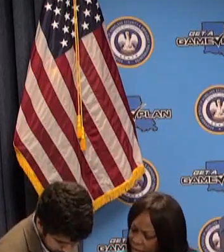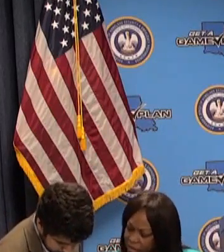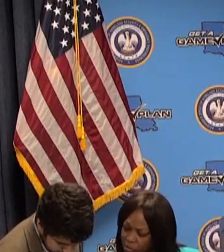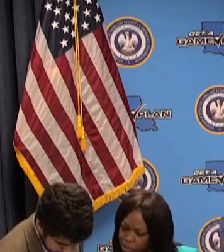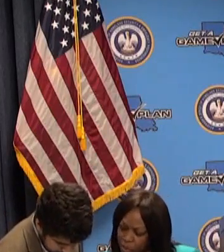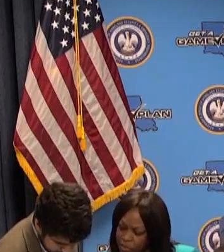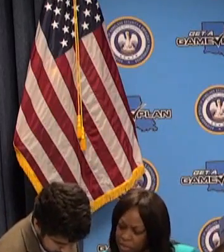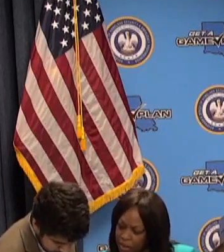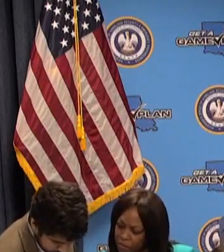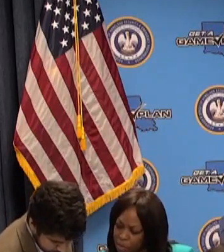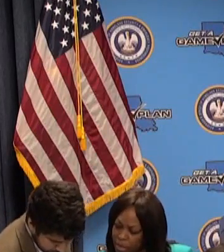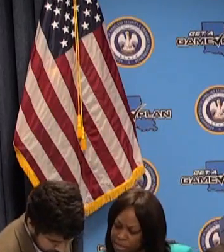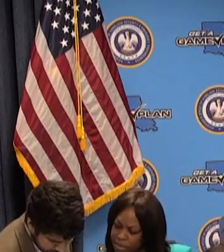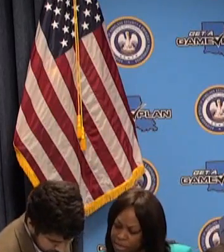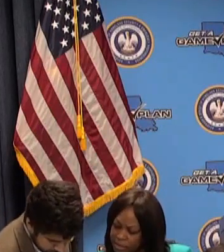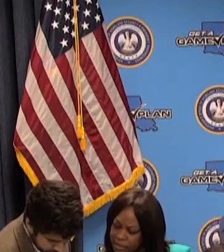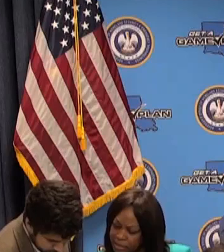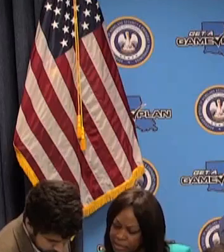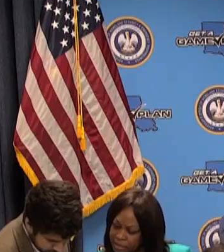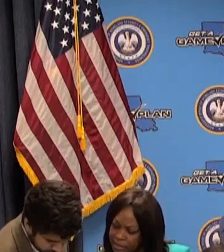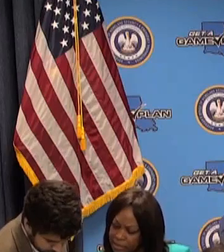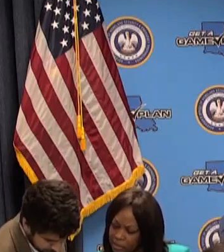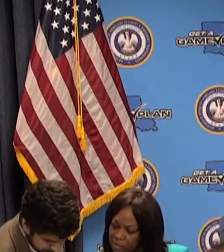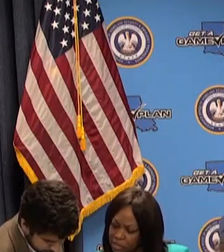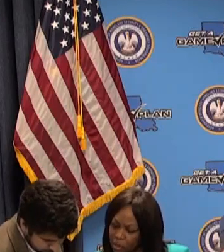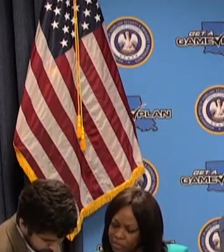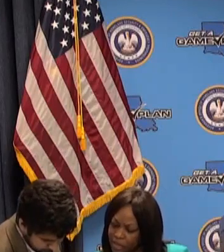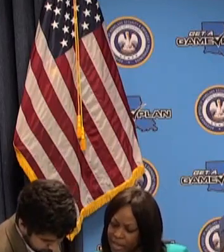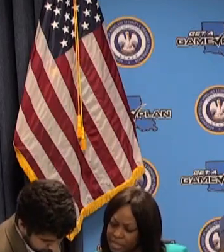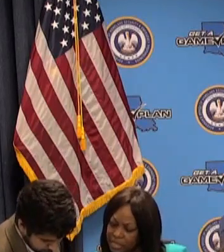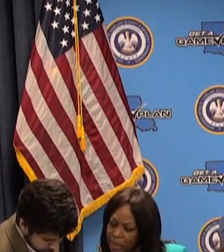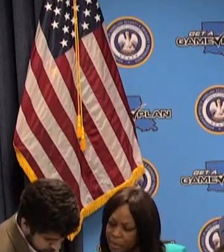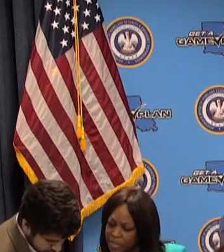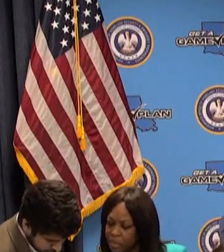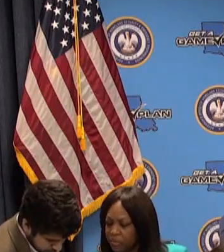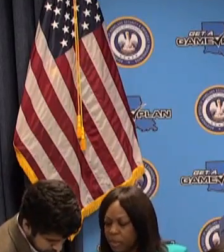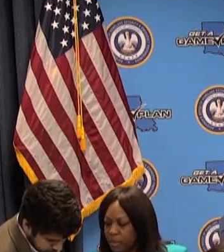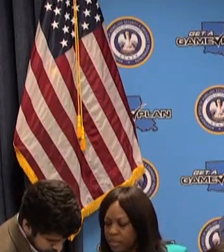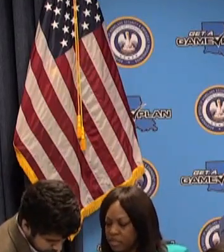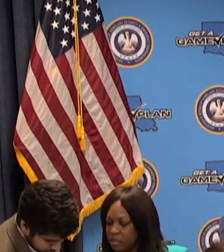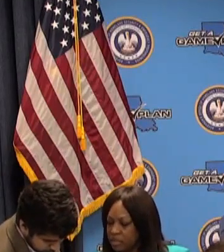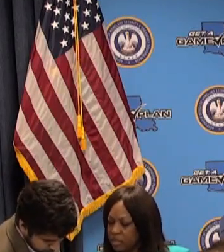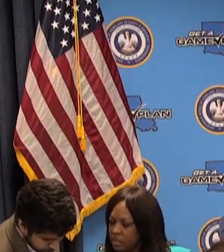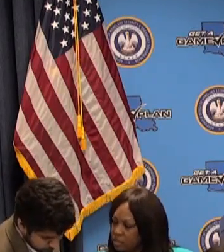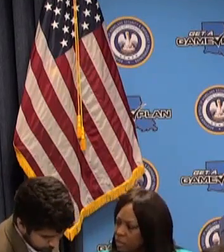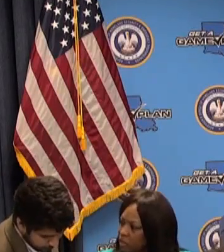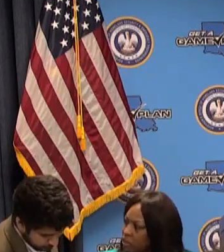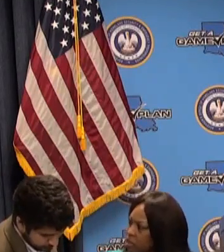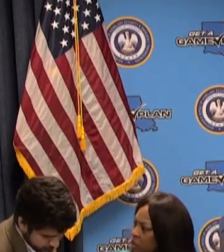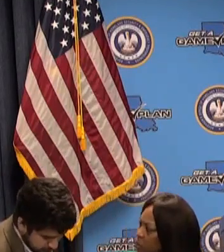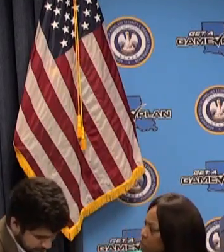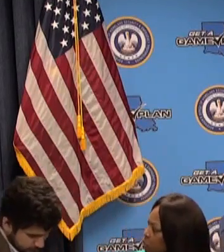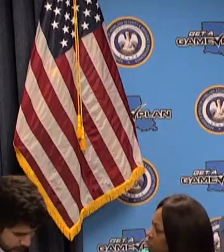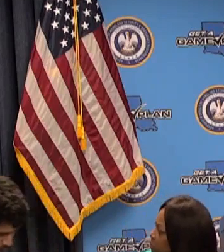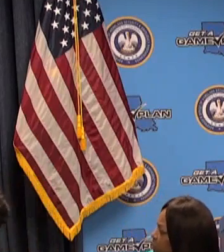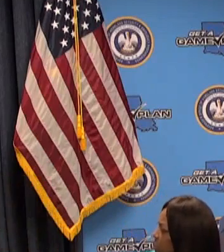We get, when you go to law enforcement first and then we have the civil. so that would be Law enforcement has to